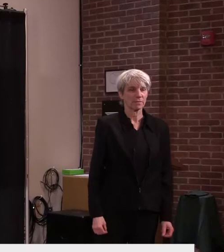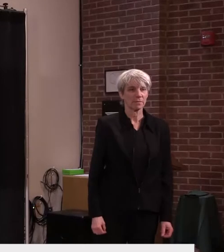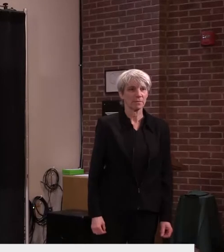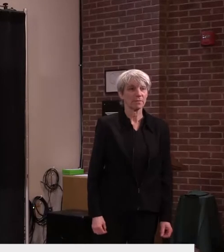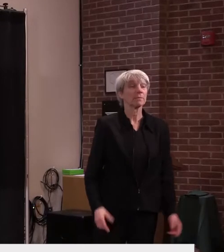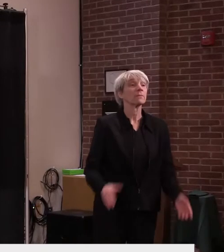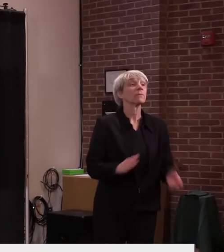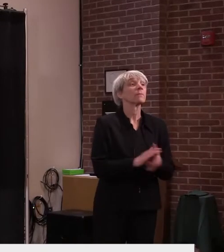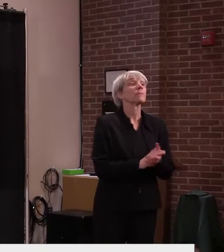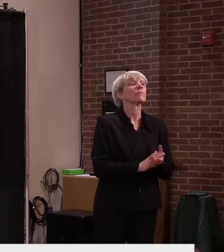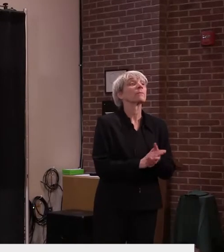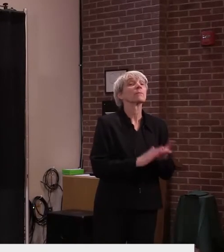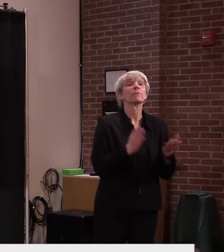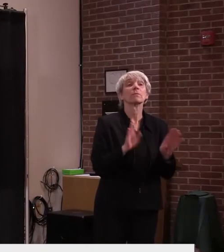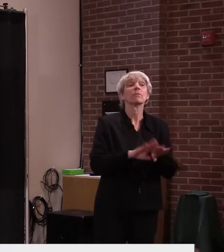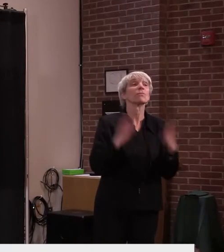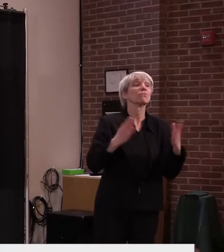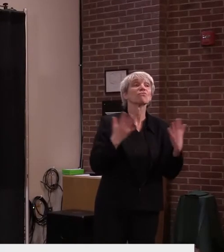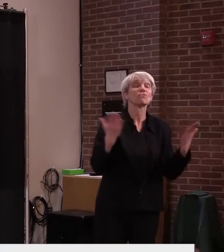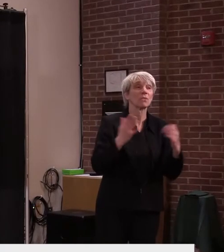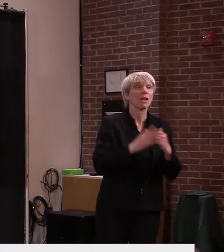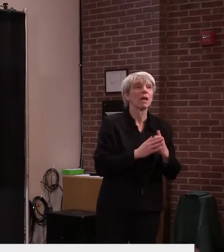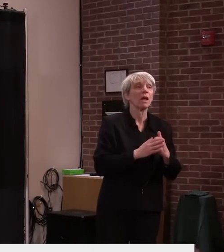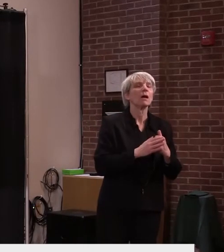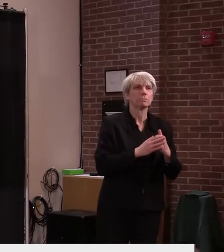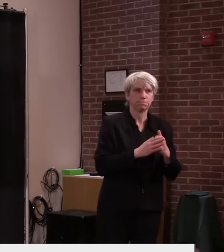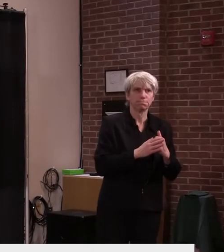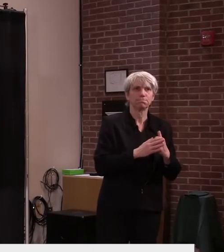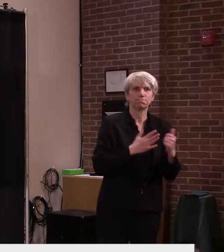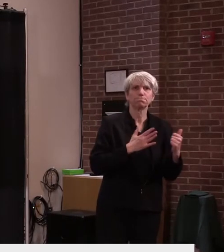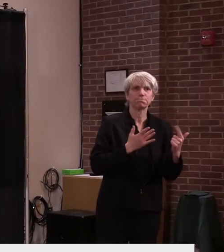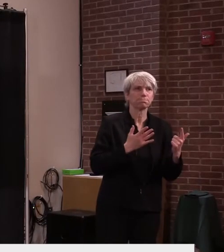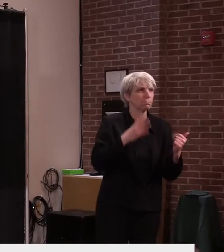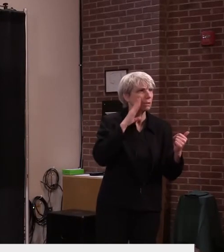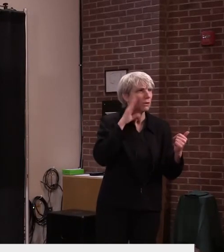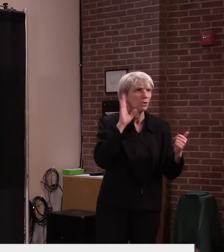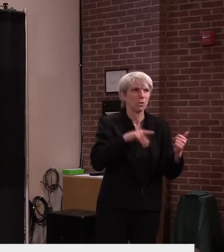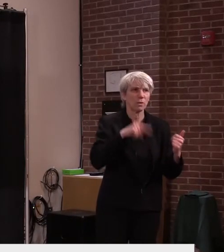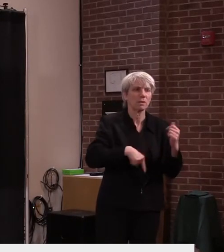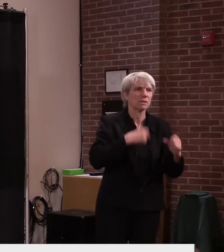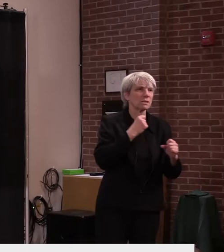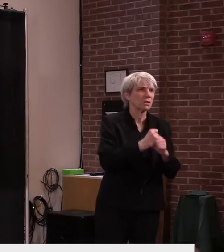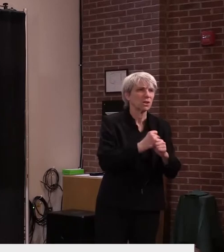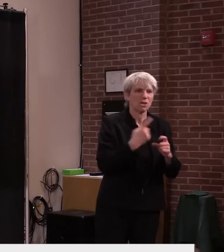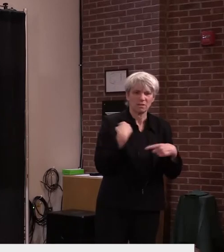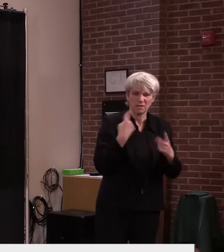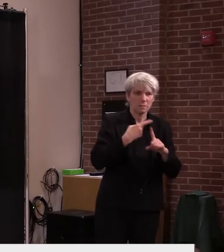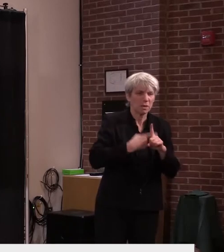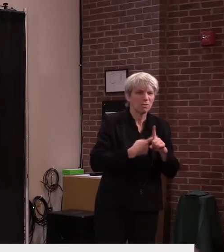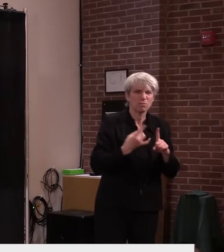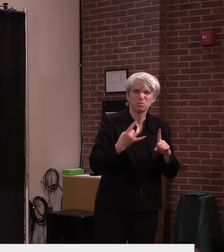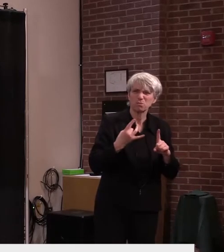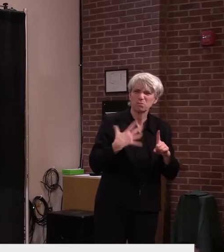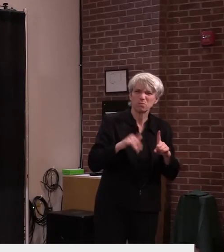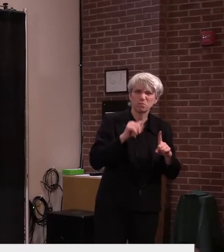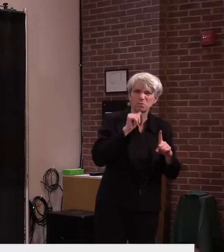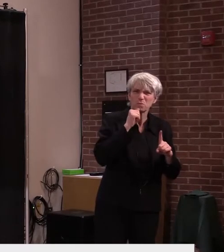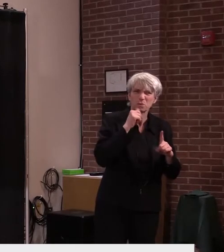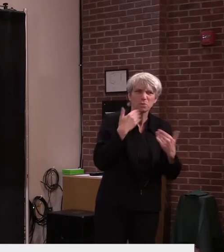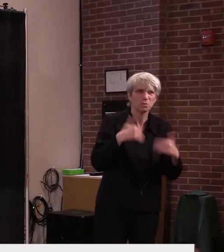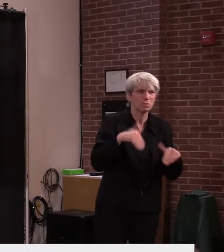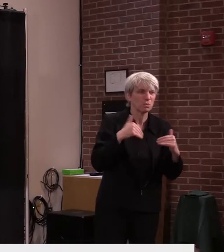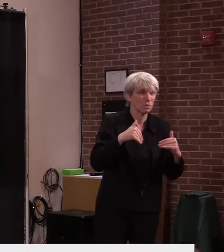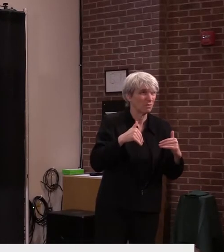I'd like to start out by saying that I know what a difficult time this is. Probably the most disruptive